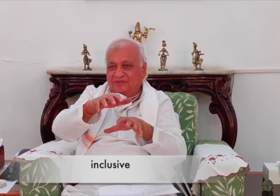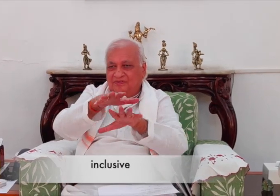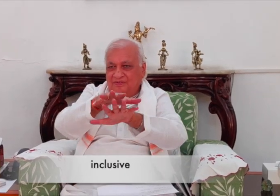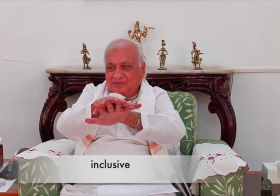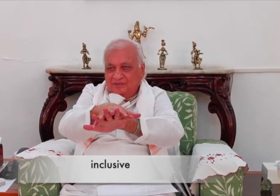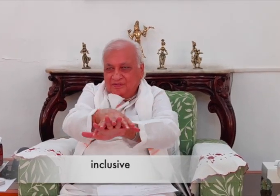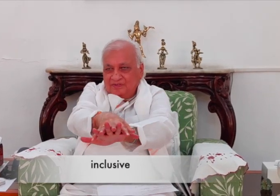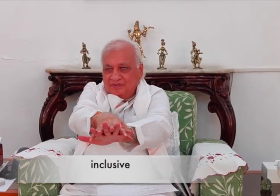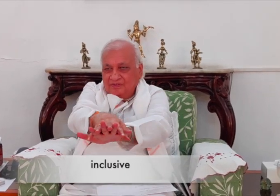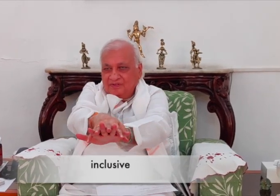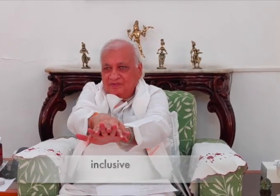inclusive